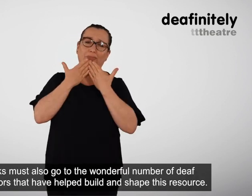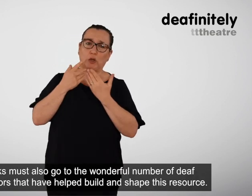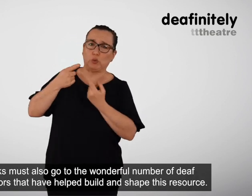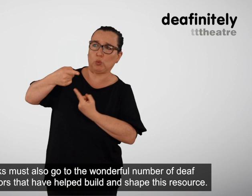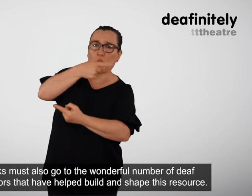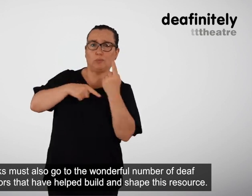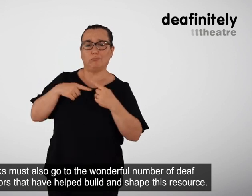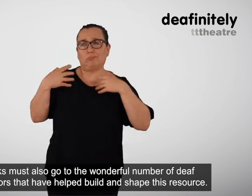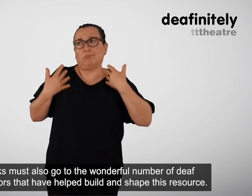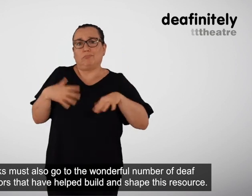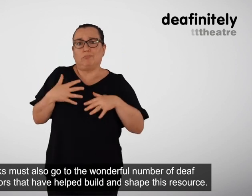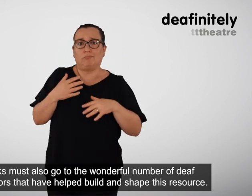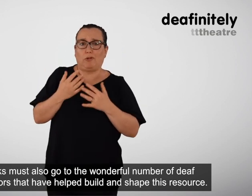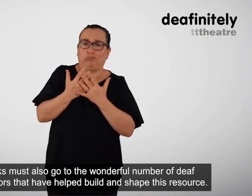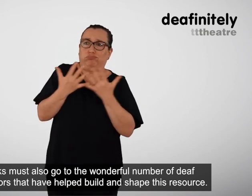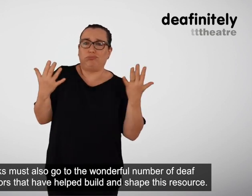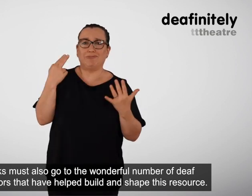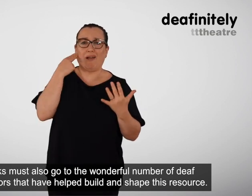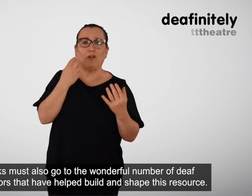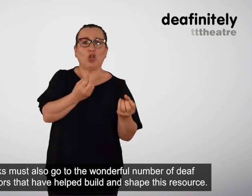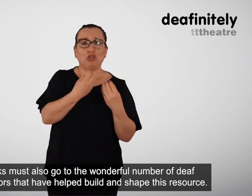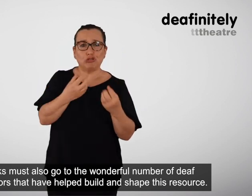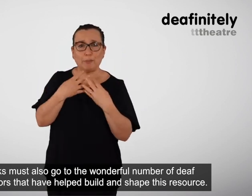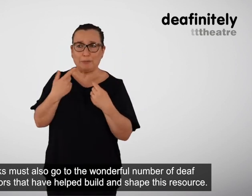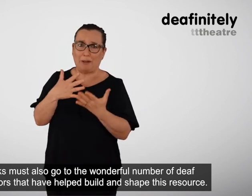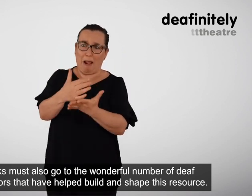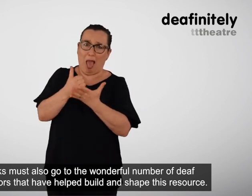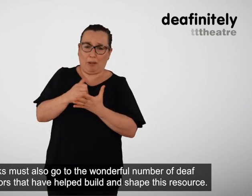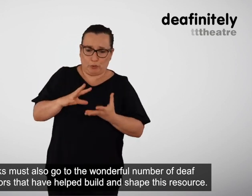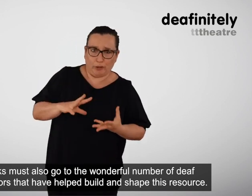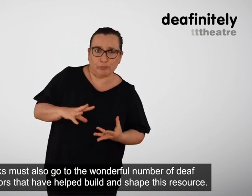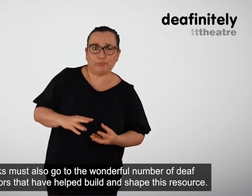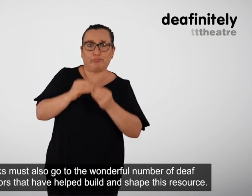must also go to the wonderful number of deaf contributors that have helped to build and